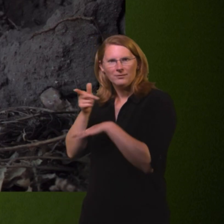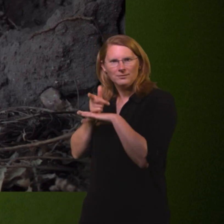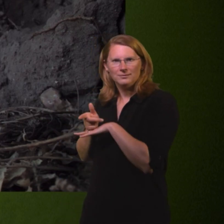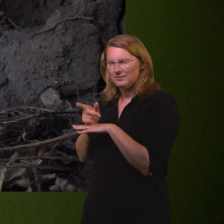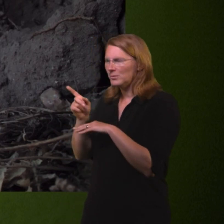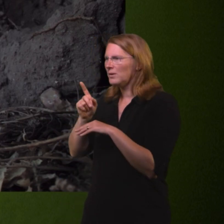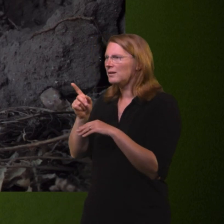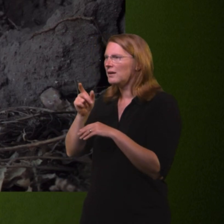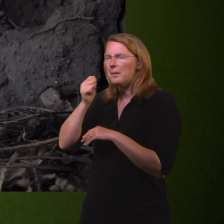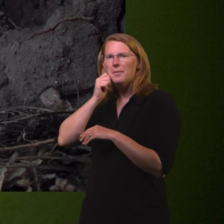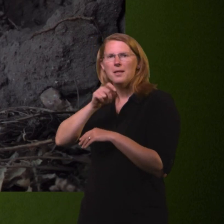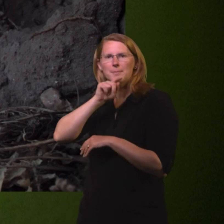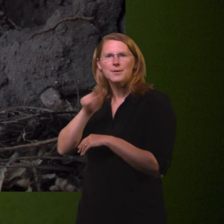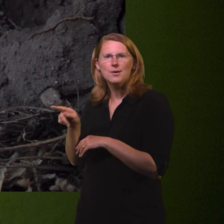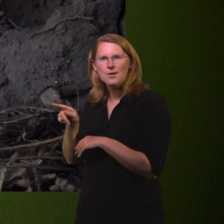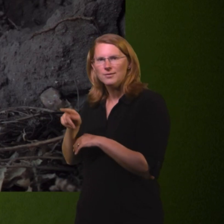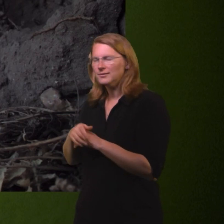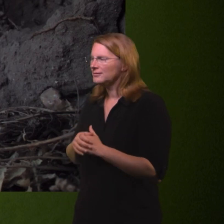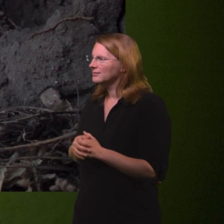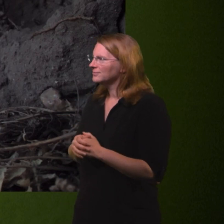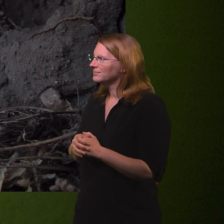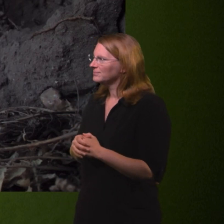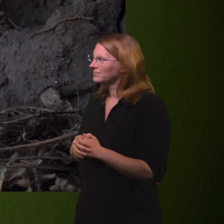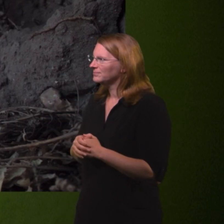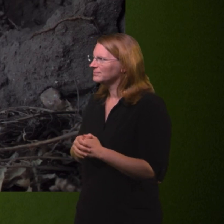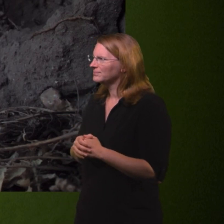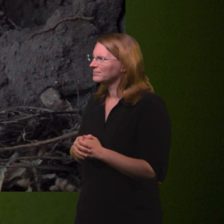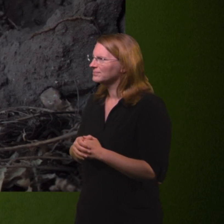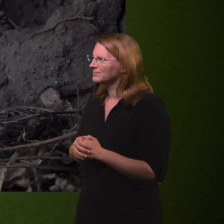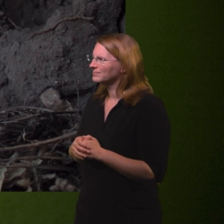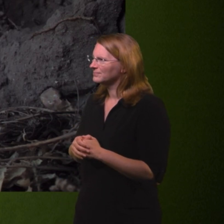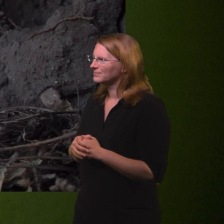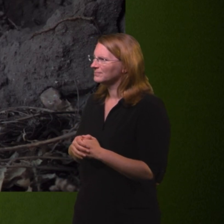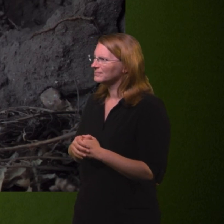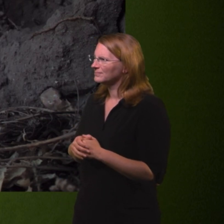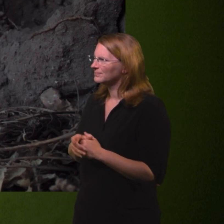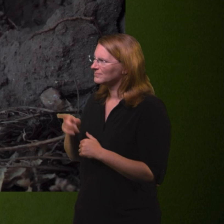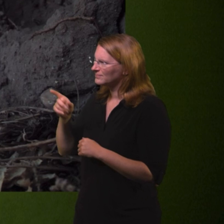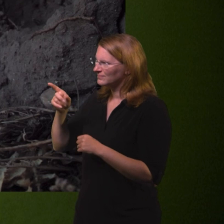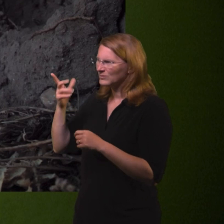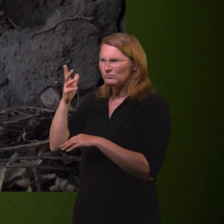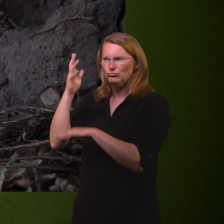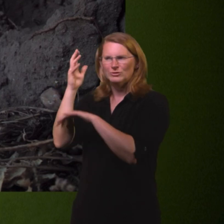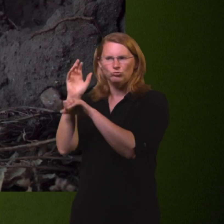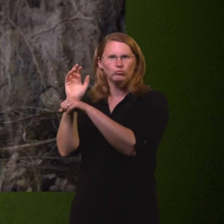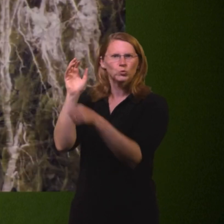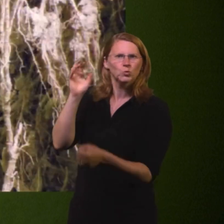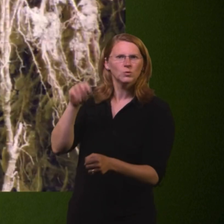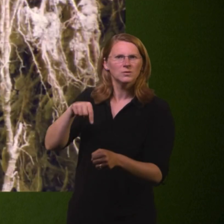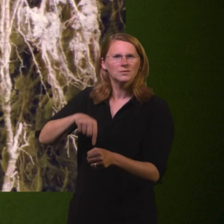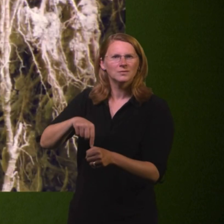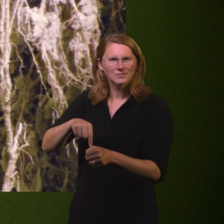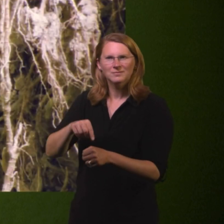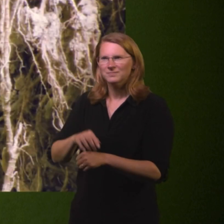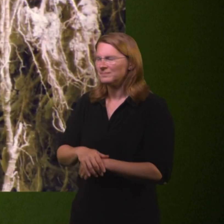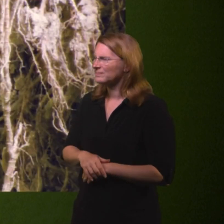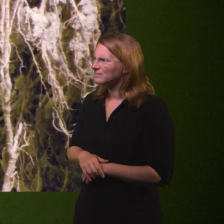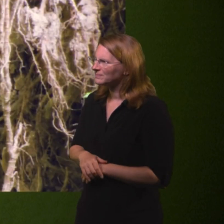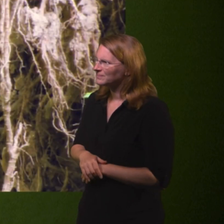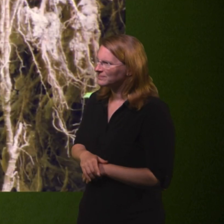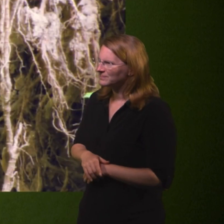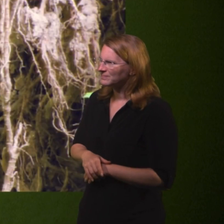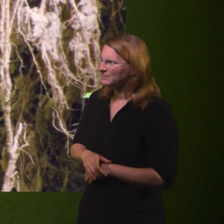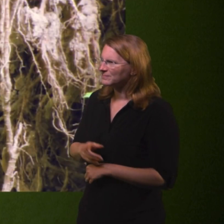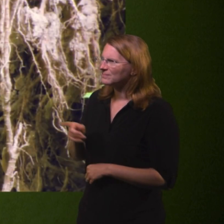built amongst the exposed roots there. Adults are not in attendance at the moment there, but we've been watching them throughout the course of the day,